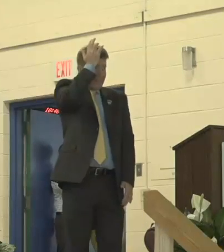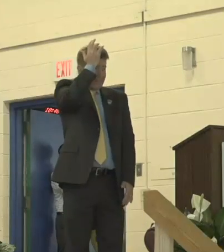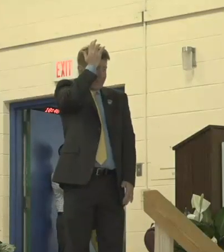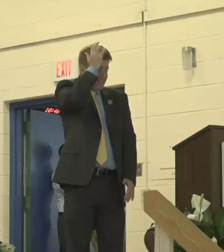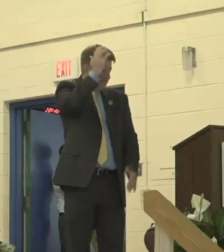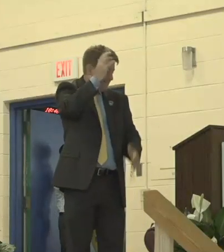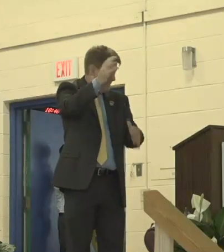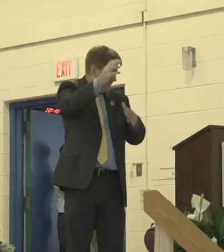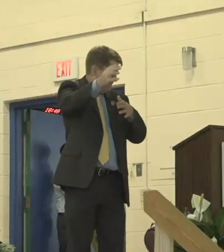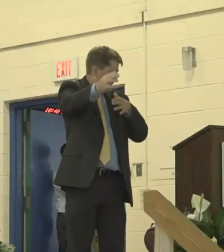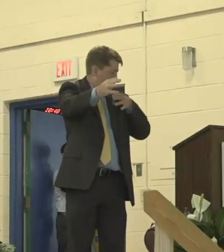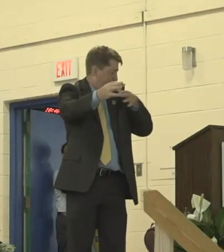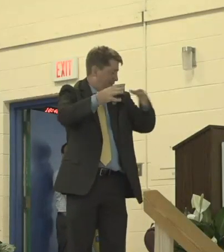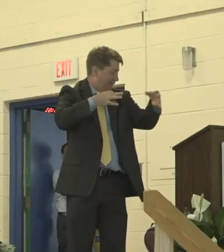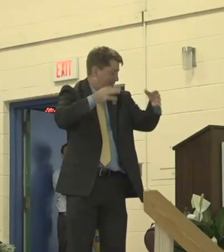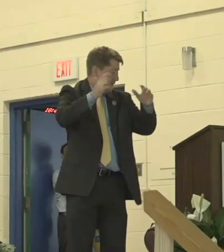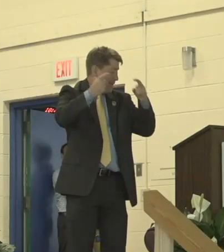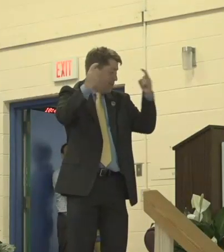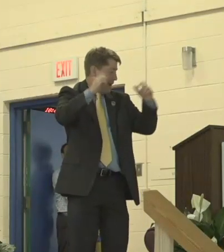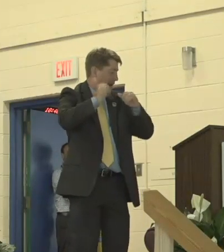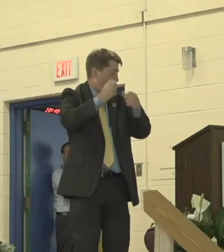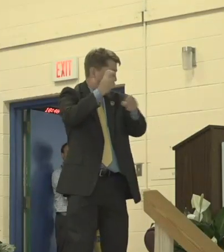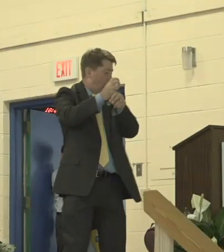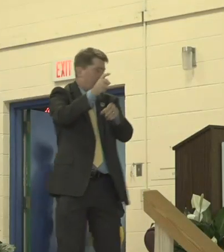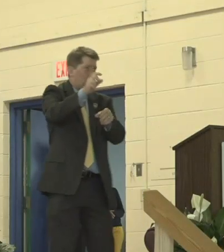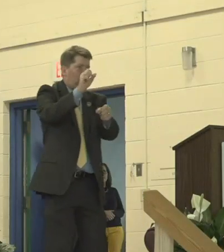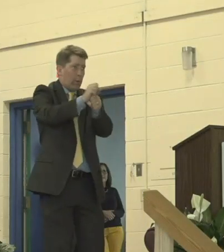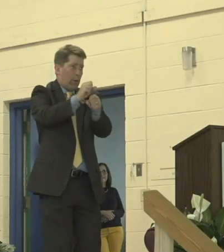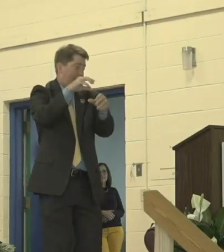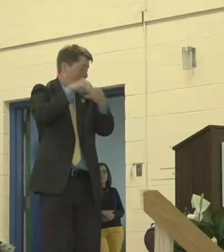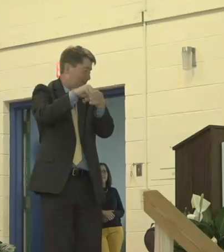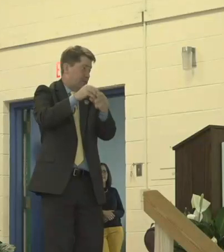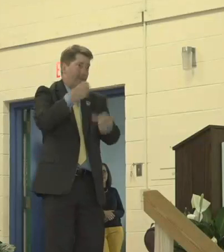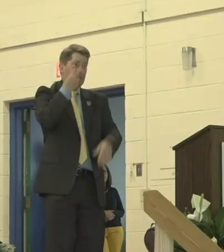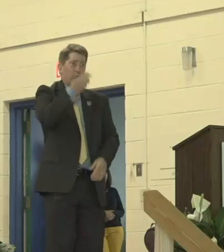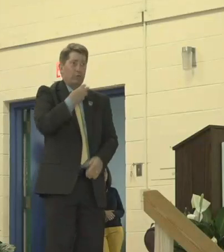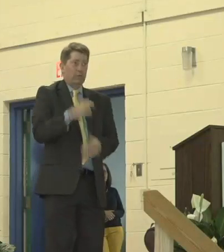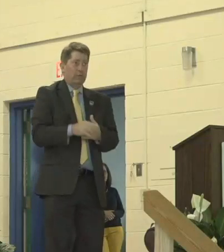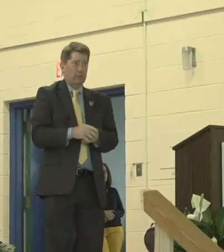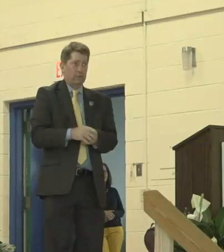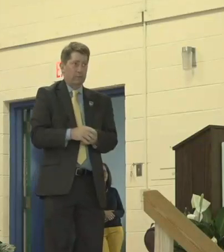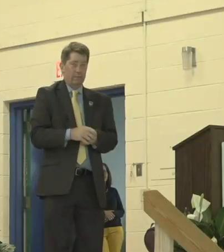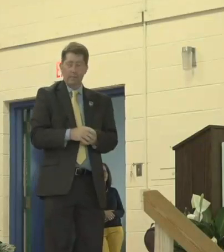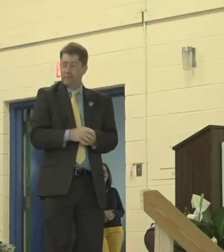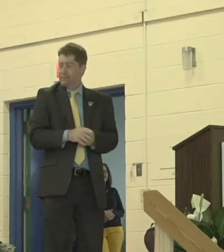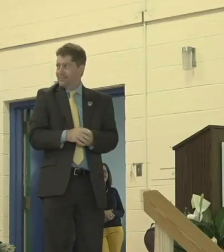Because this person let us celebrate how hard you work in speech.